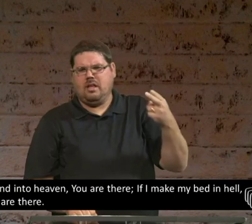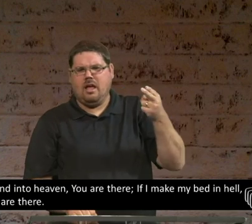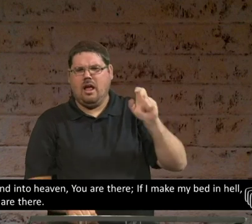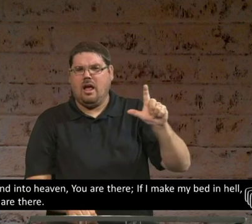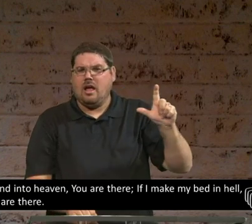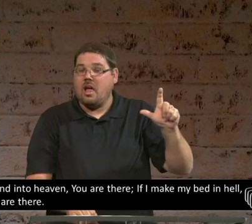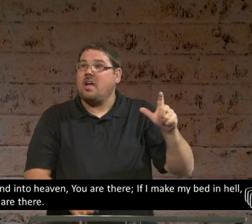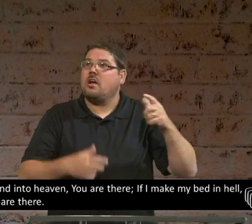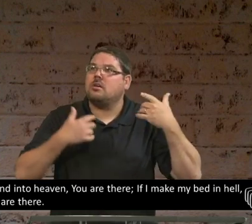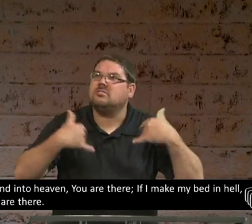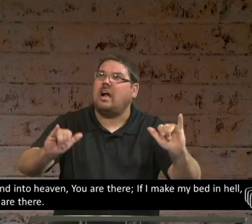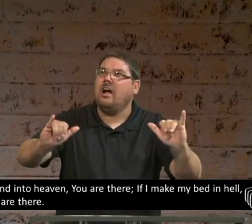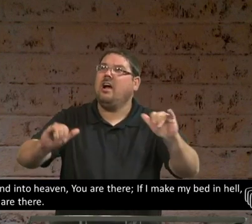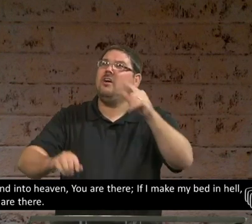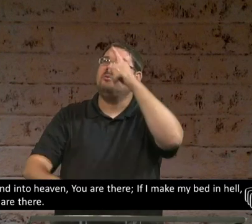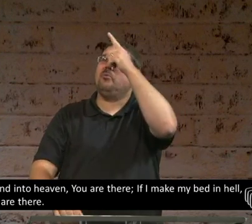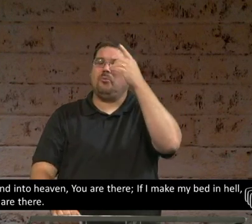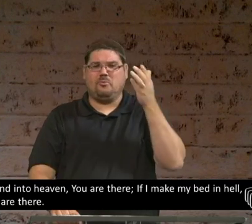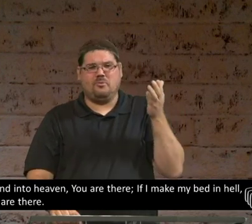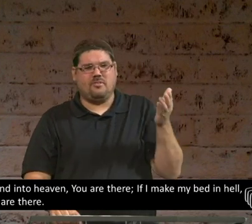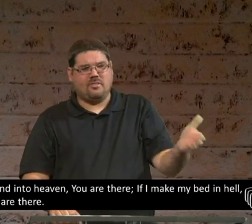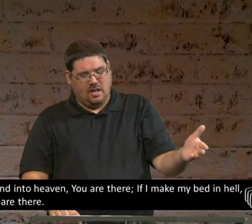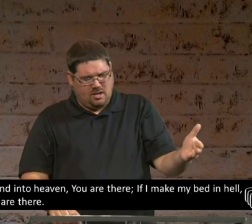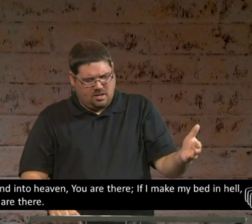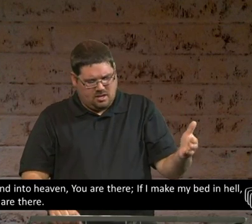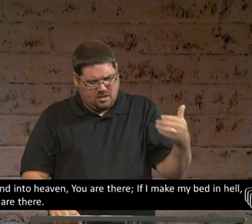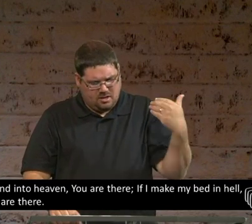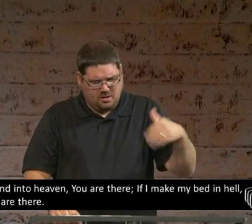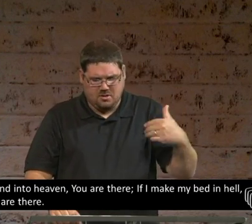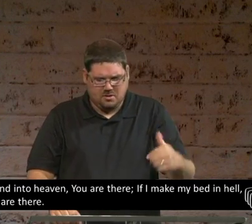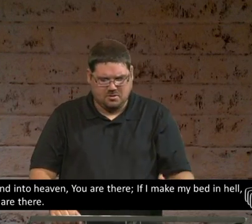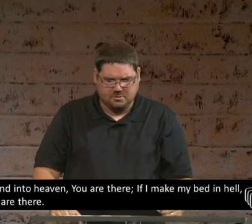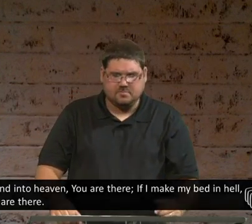If I make my bed in hell, behold, you are there."